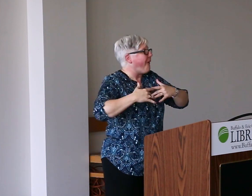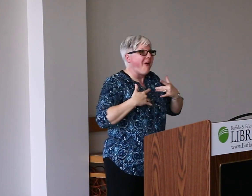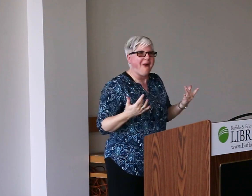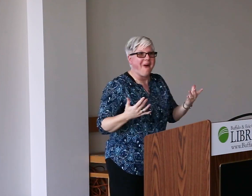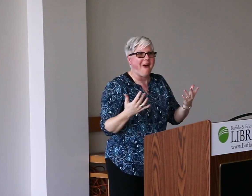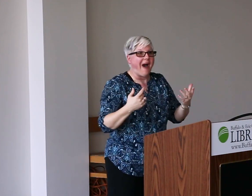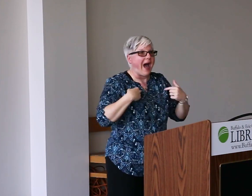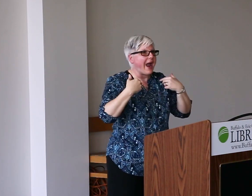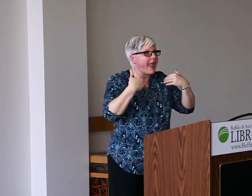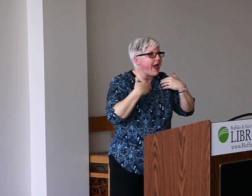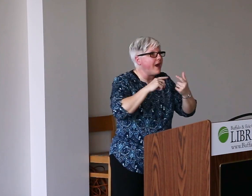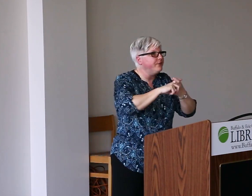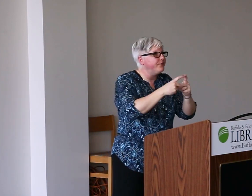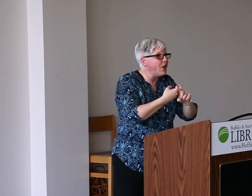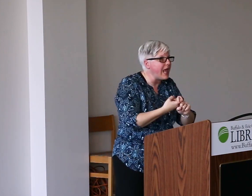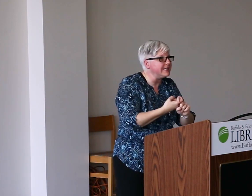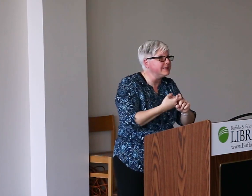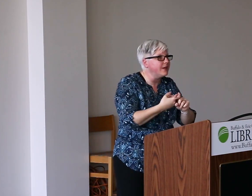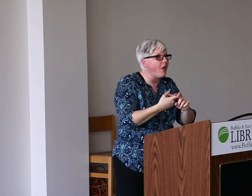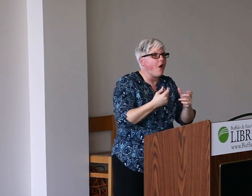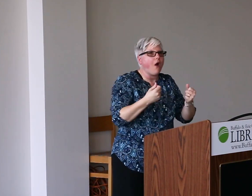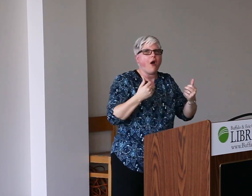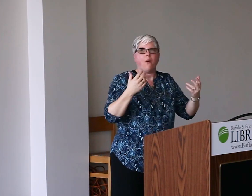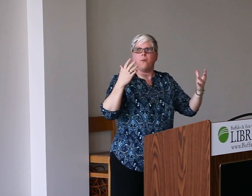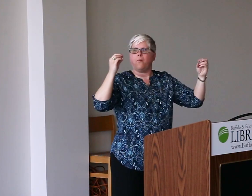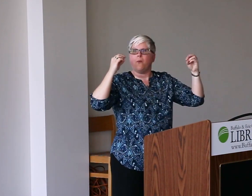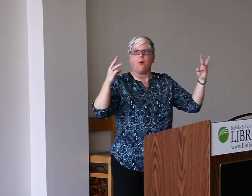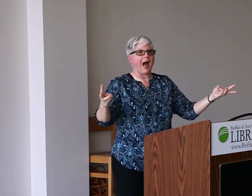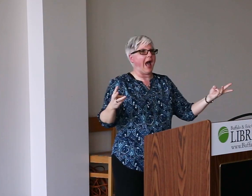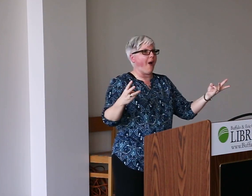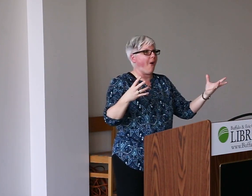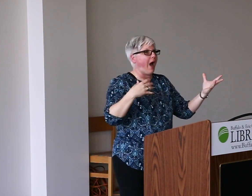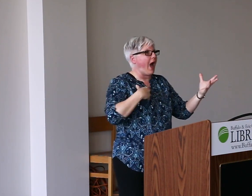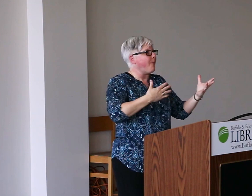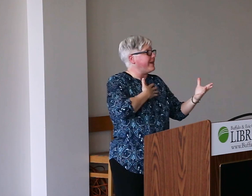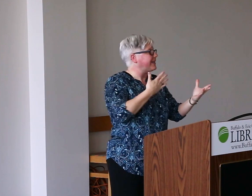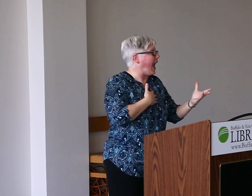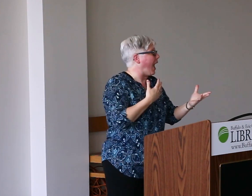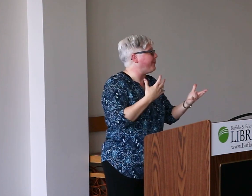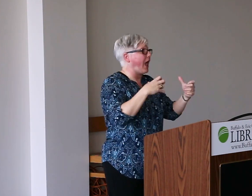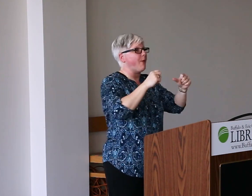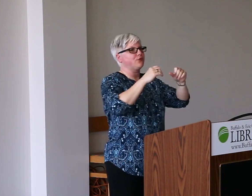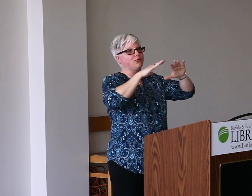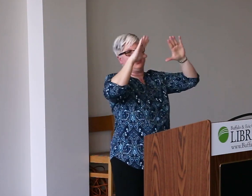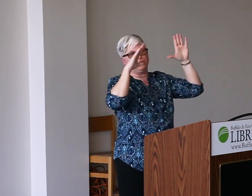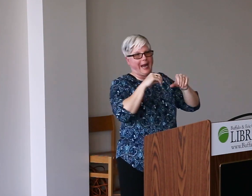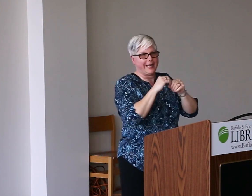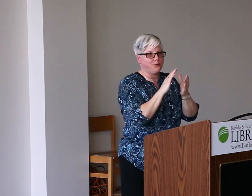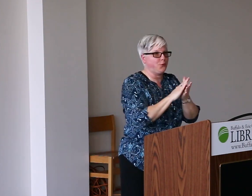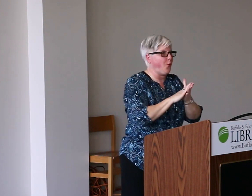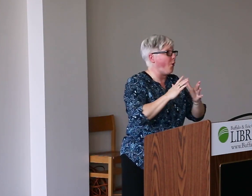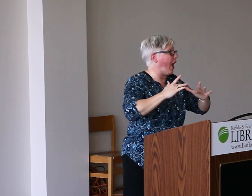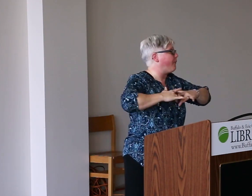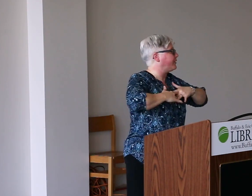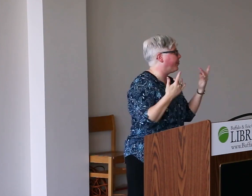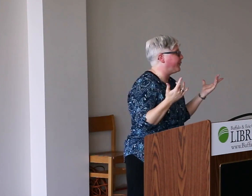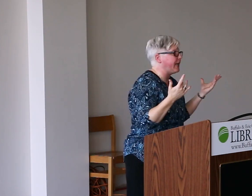wow, we're the same. We're deaf. How exciting. I finally had friends. I mean, wow. I was so happy. I did great